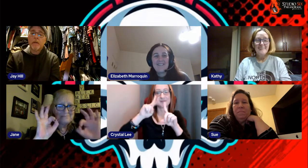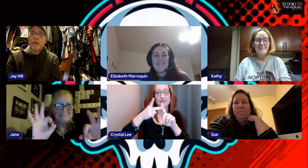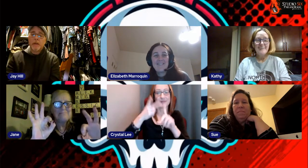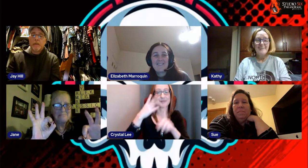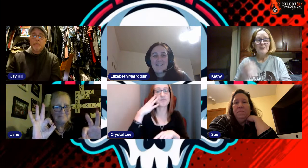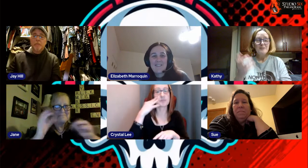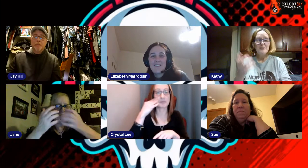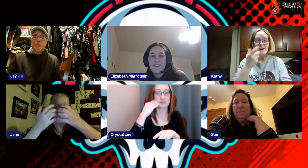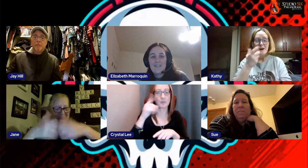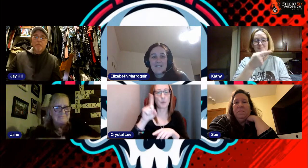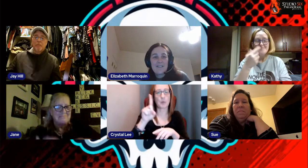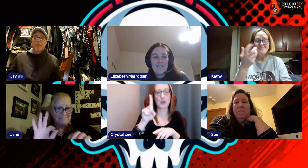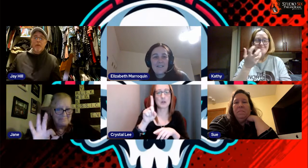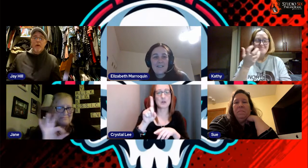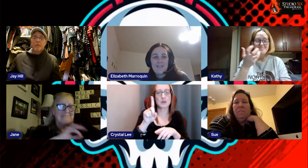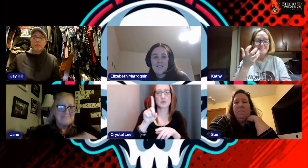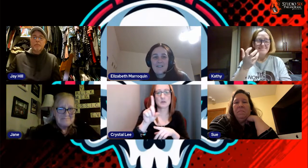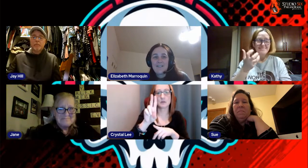Wow.